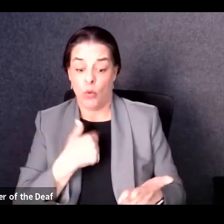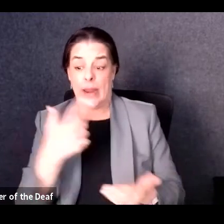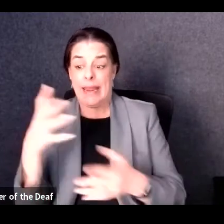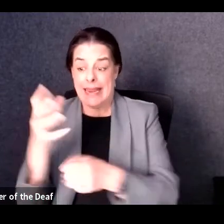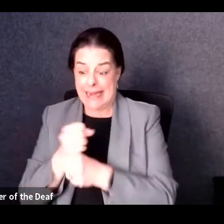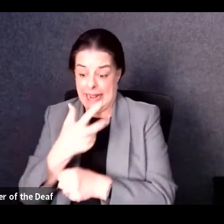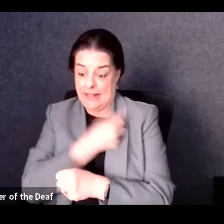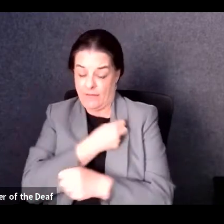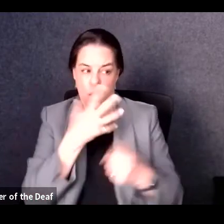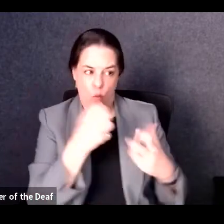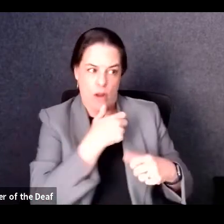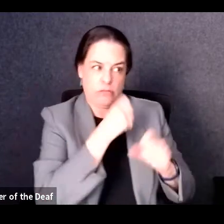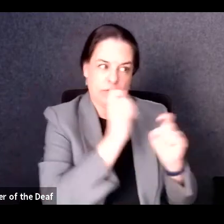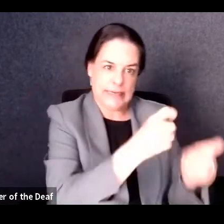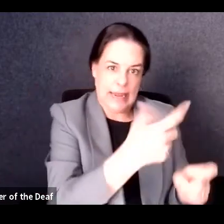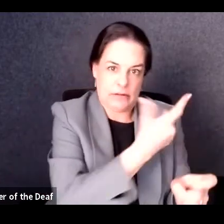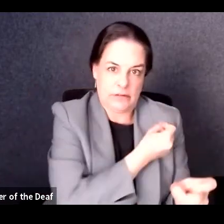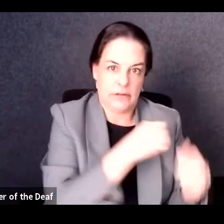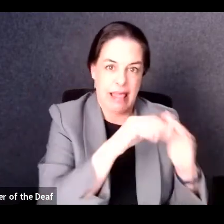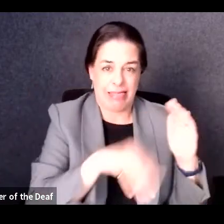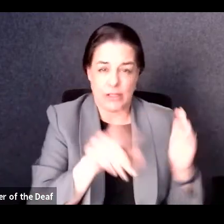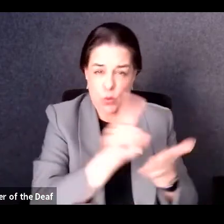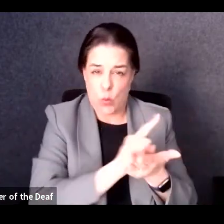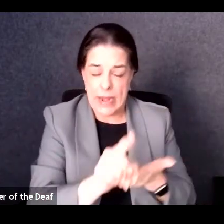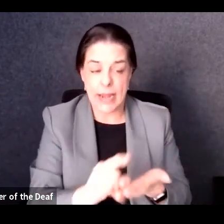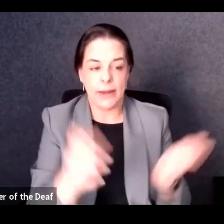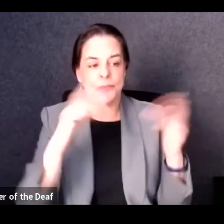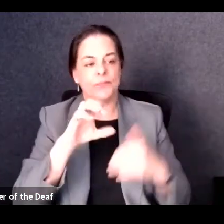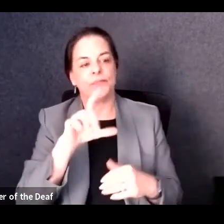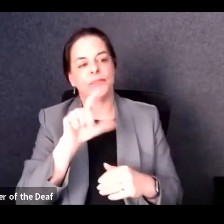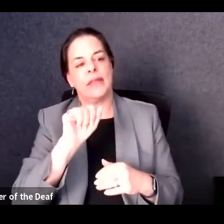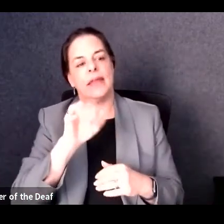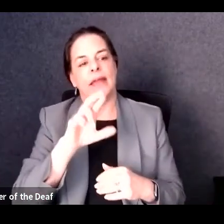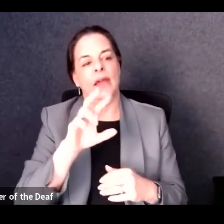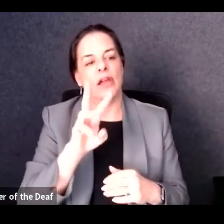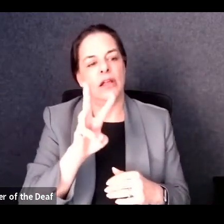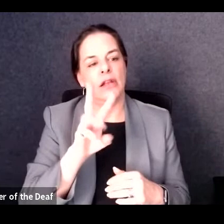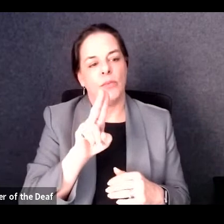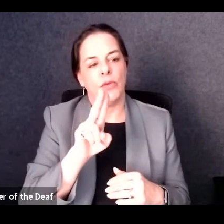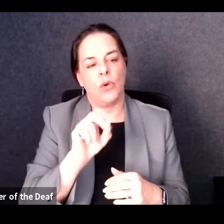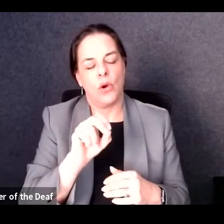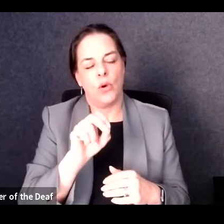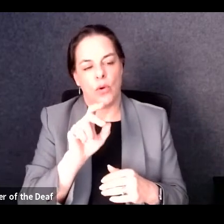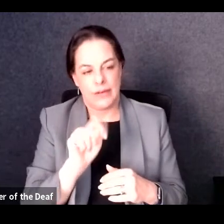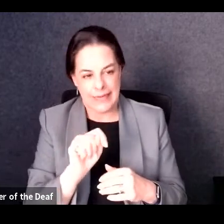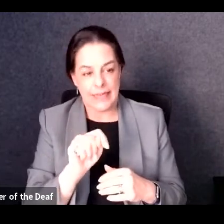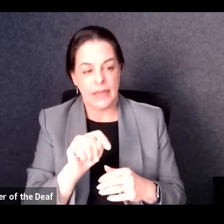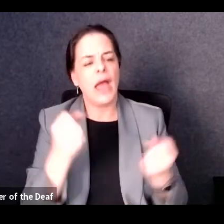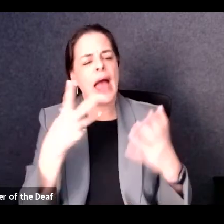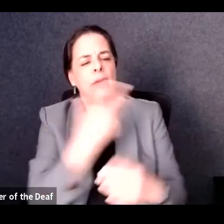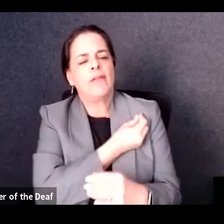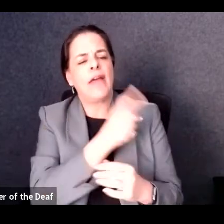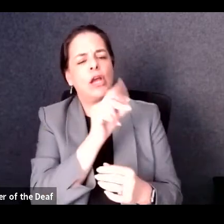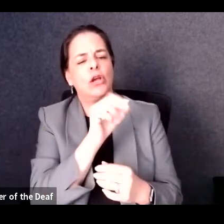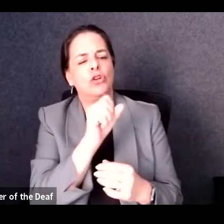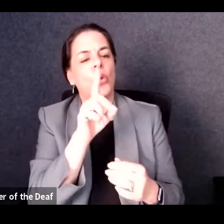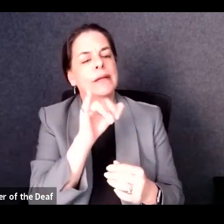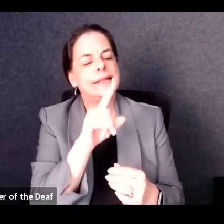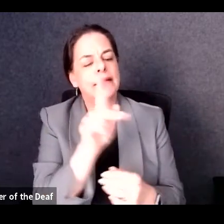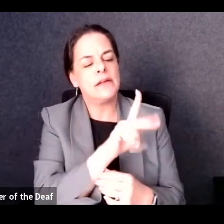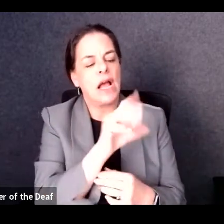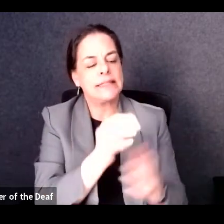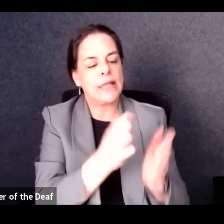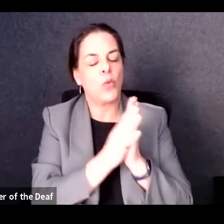it. From Claire with WUOT, how many vaccine doses did the Knox County Health Department request from the state